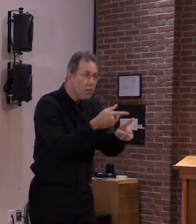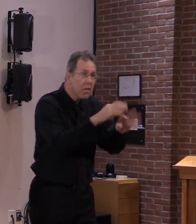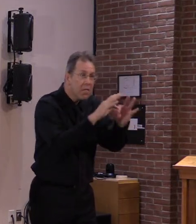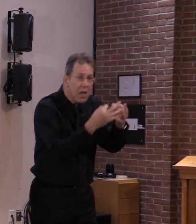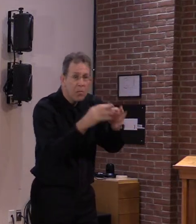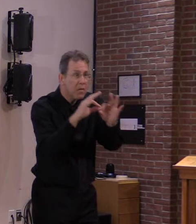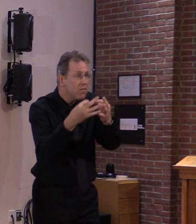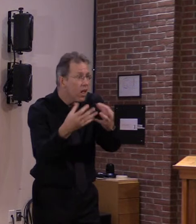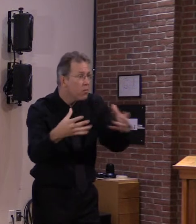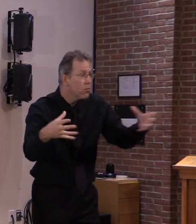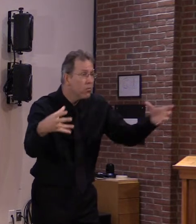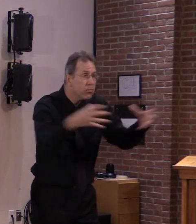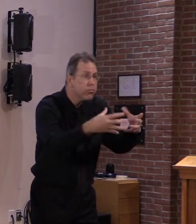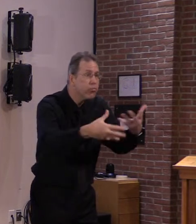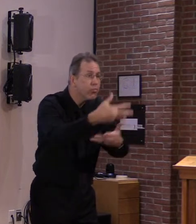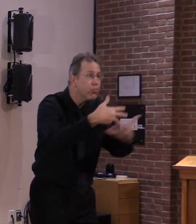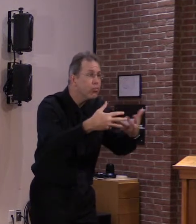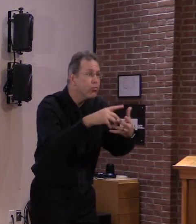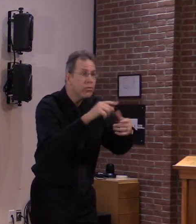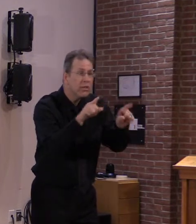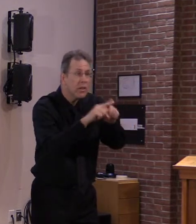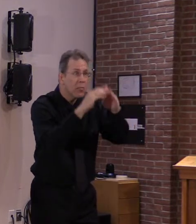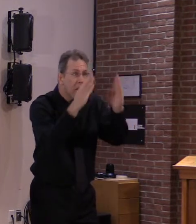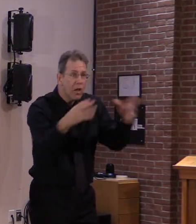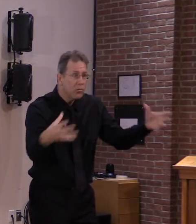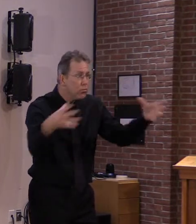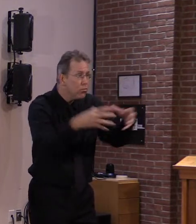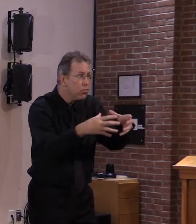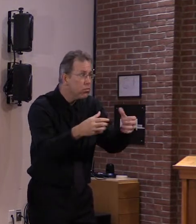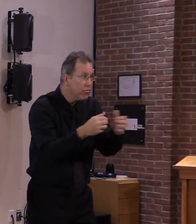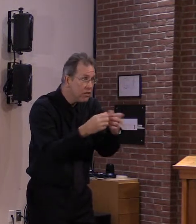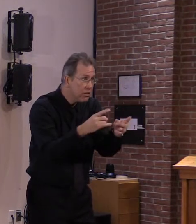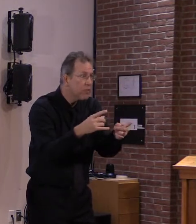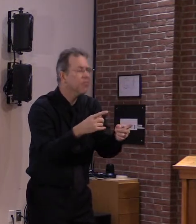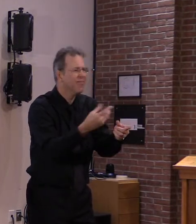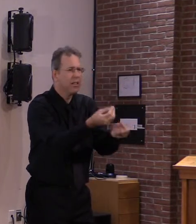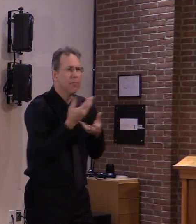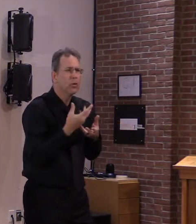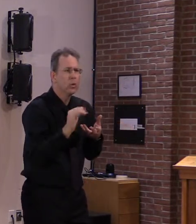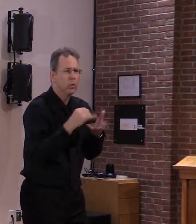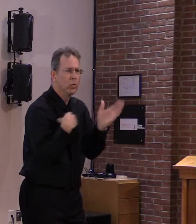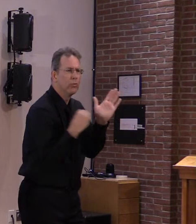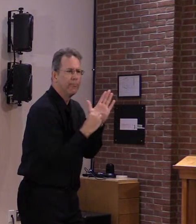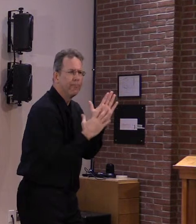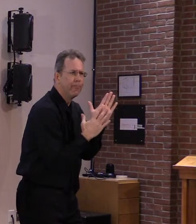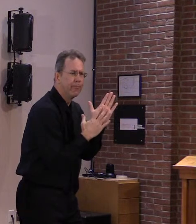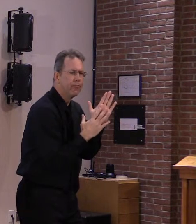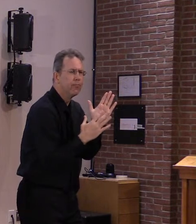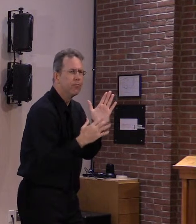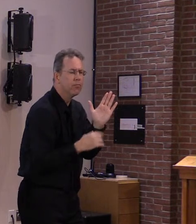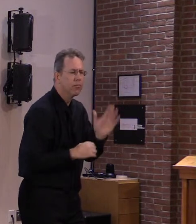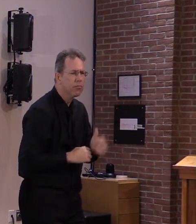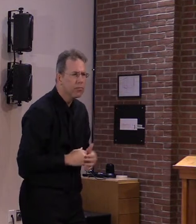health department. Thank you. That's I think now we turn it over to Dr. Levine.